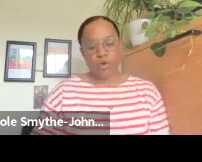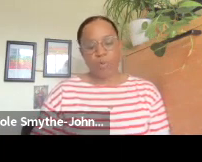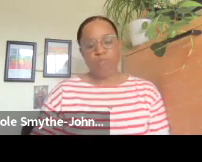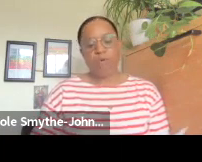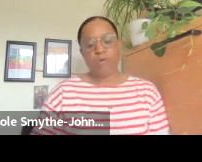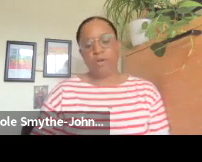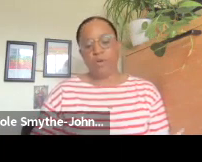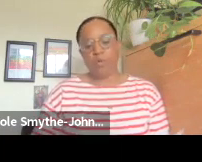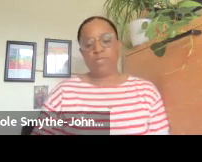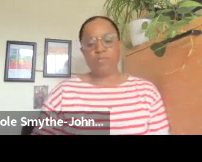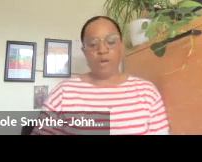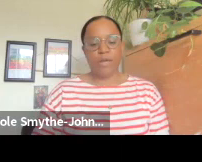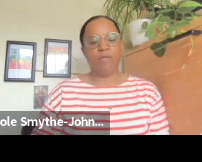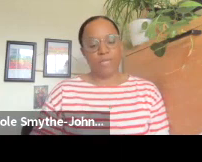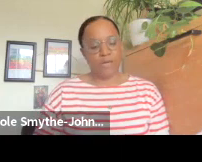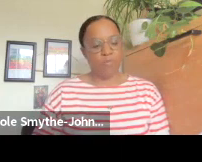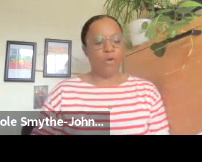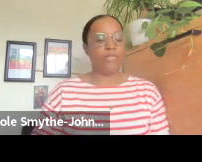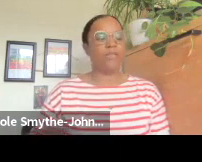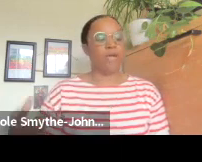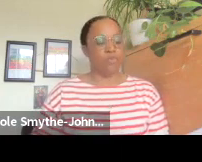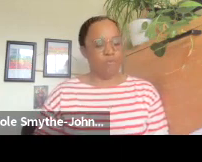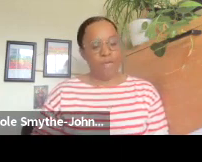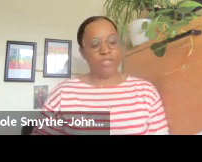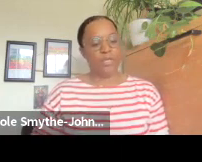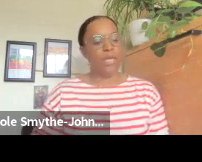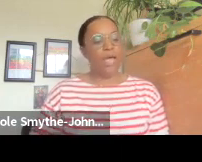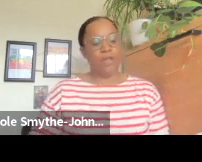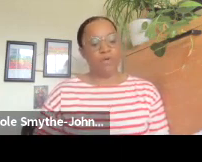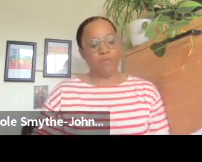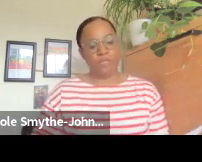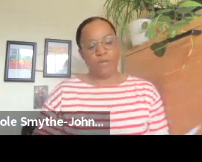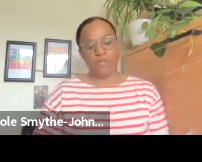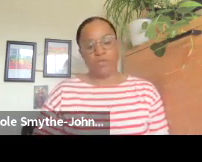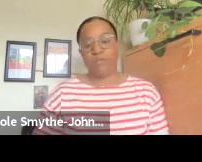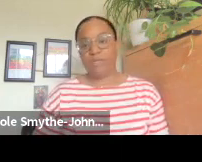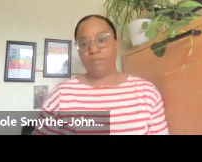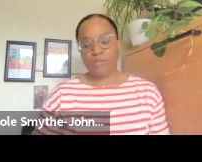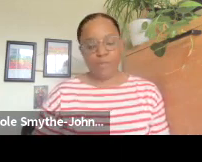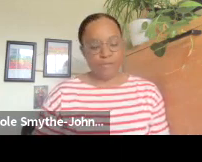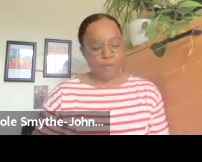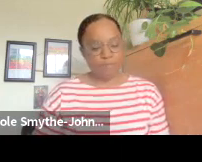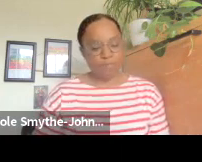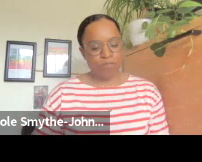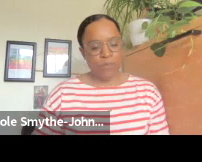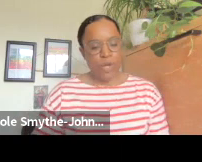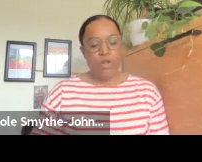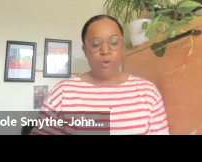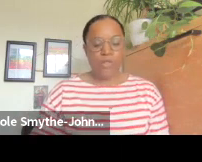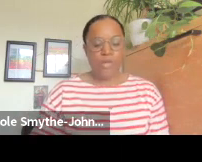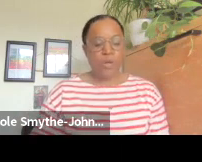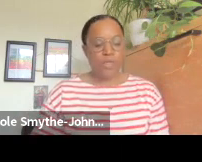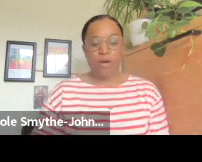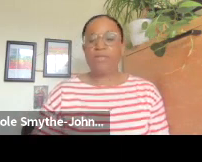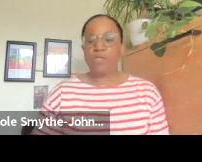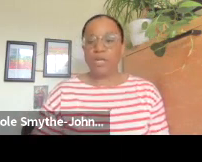in Europe before returning home to spearhead Mexican muralism, anthropophagia, and universal constructivism, respectively. The